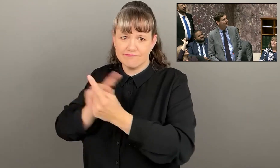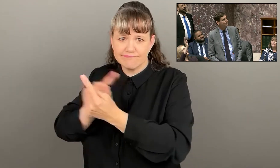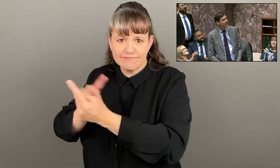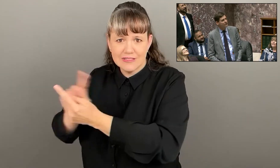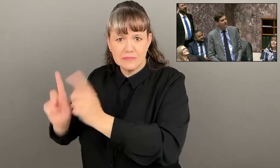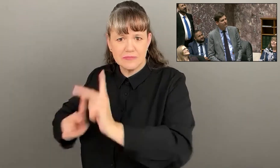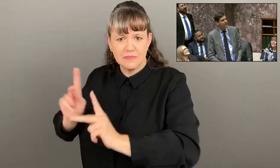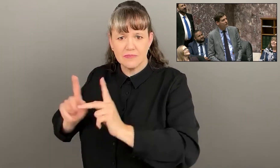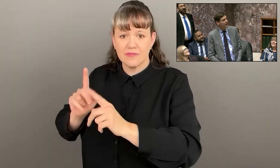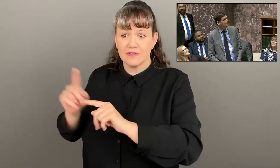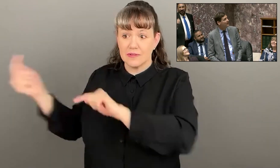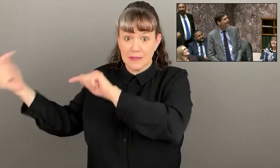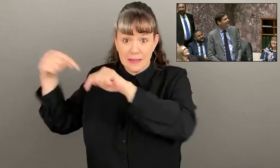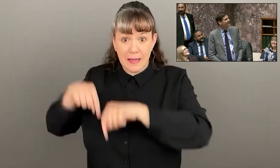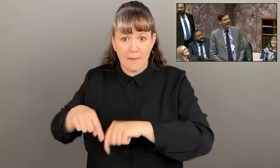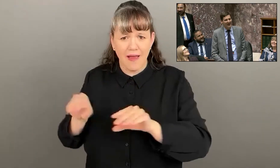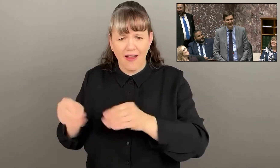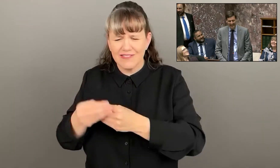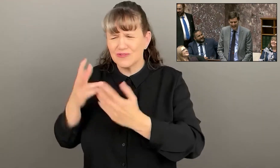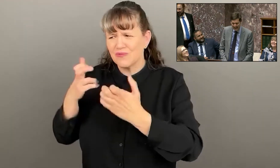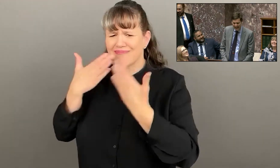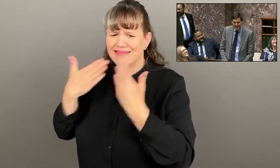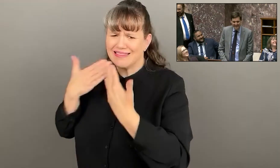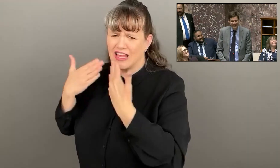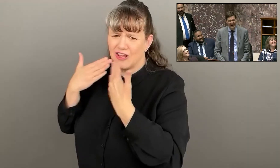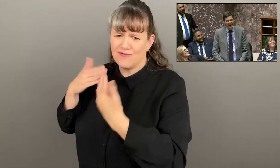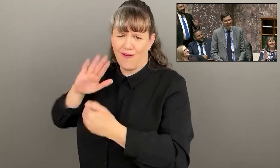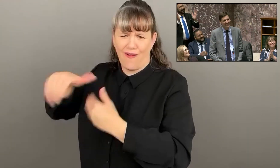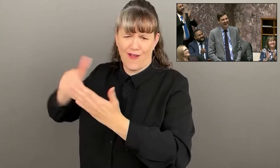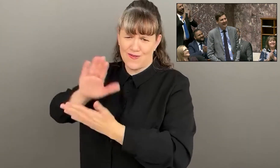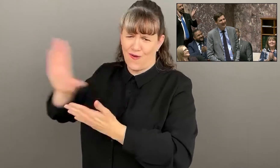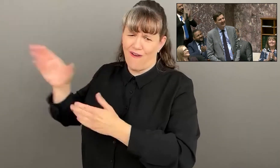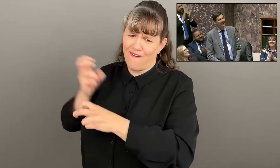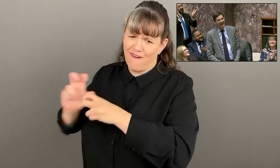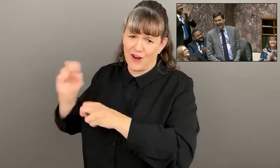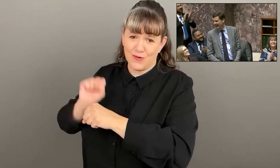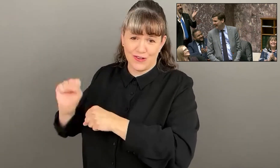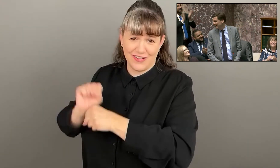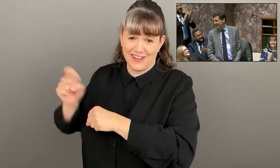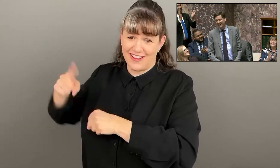government. So it's largely a feel-good job. No, it's...